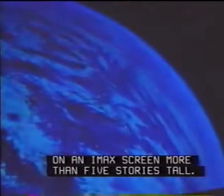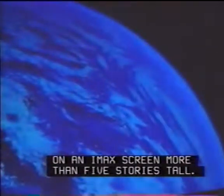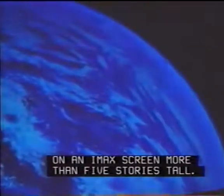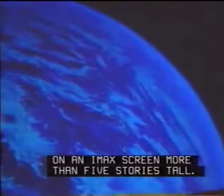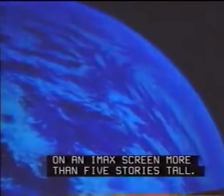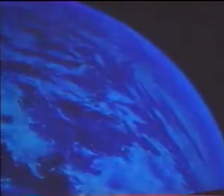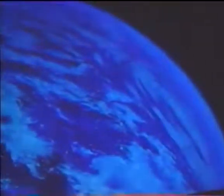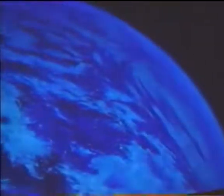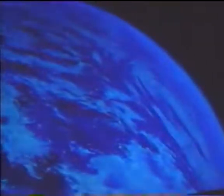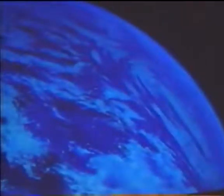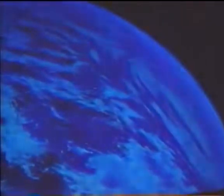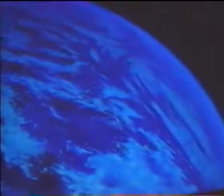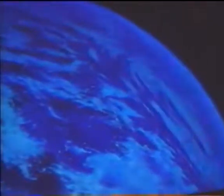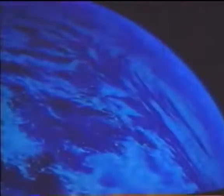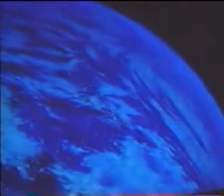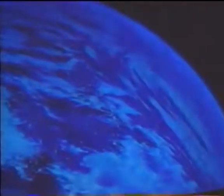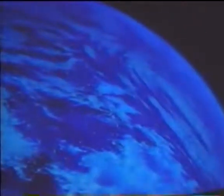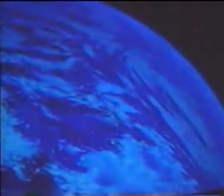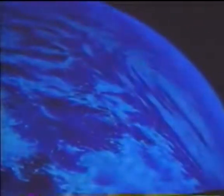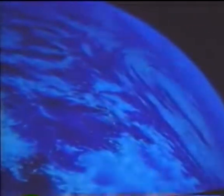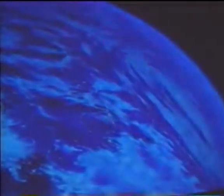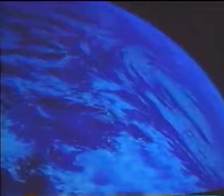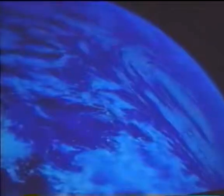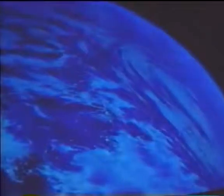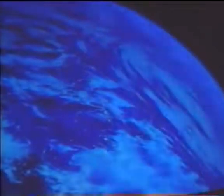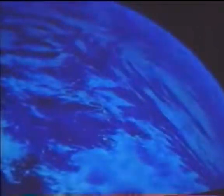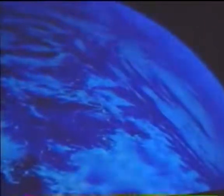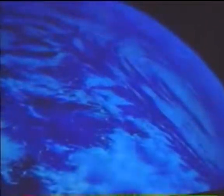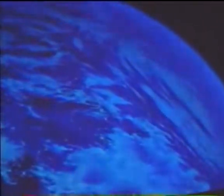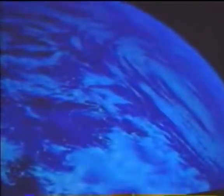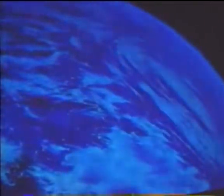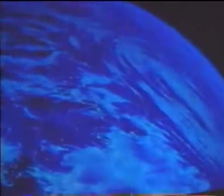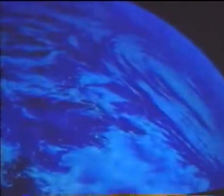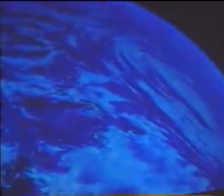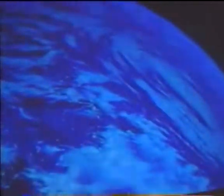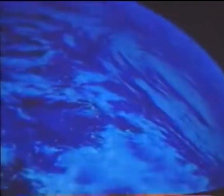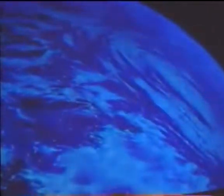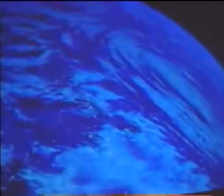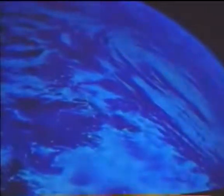tall. For we living, loving, working, dying, being.